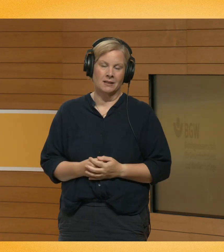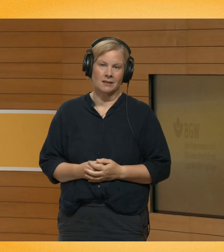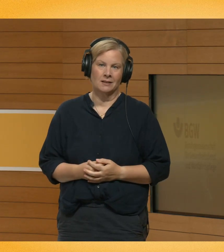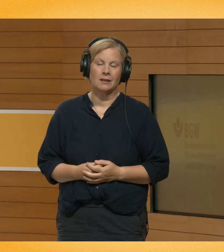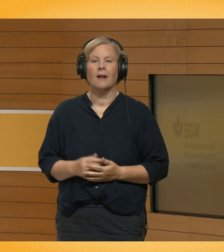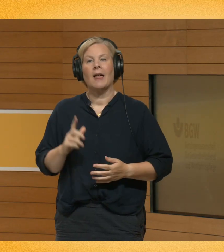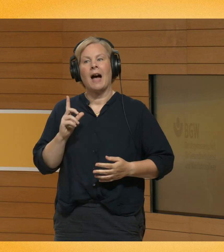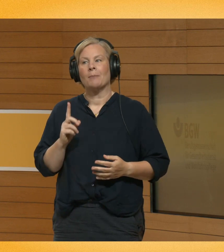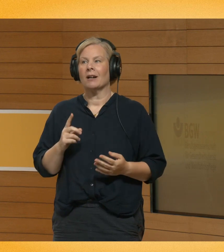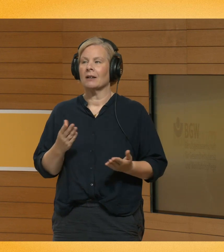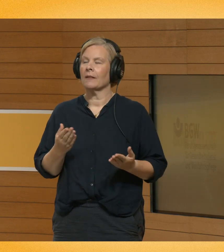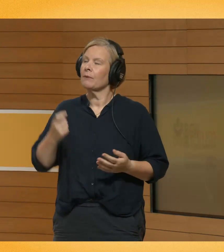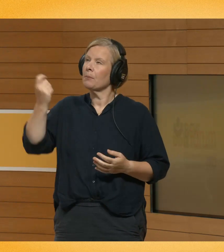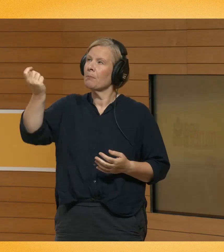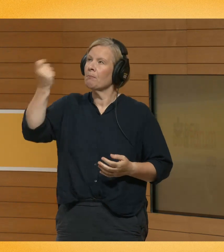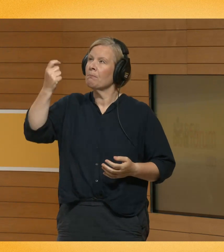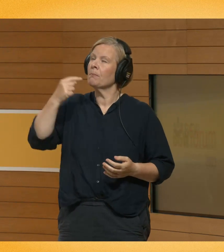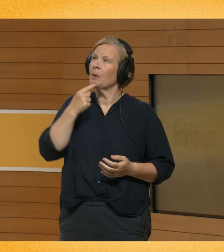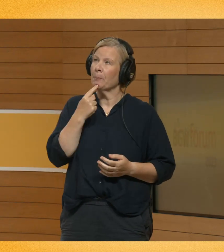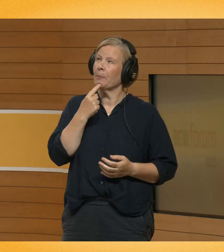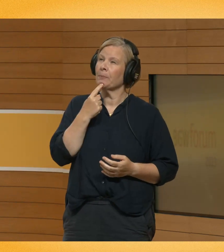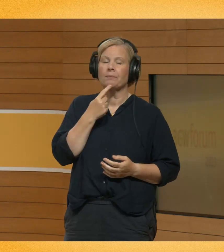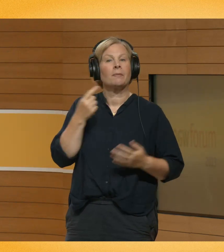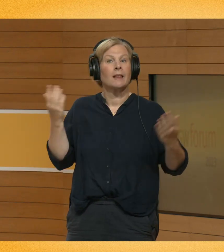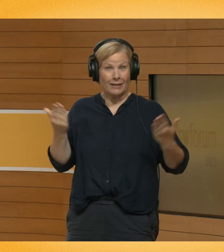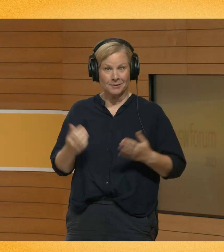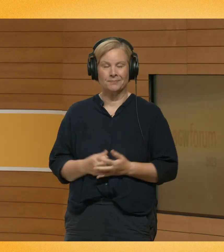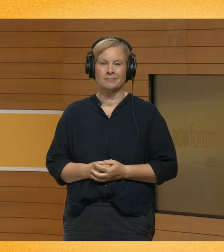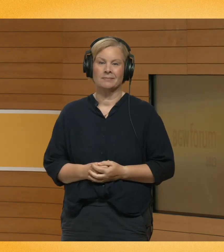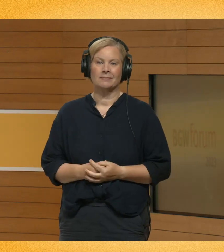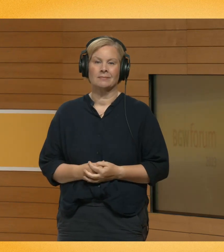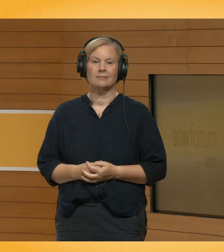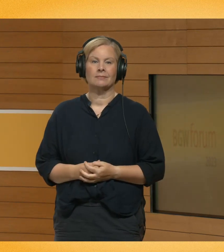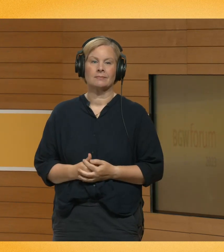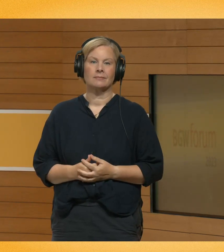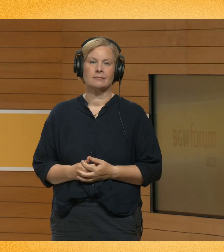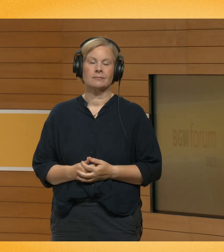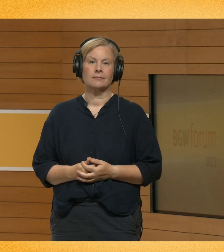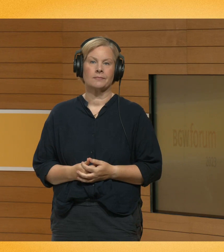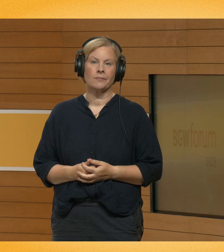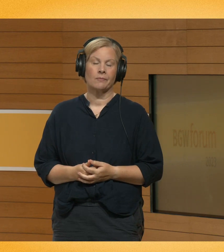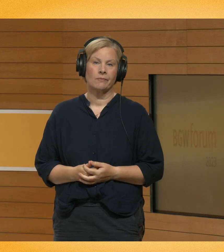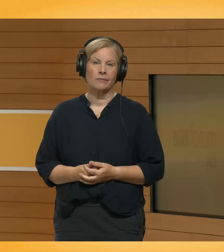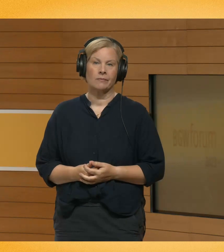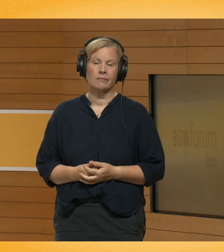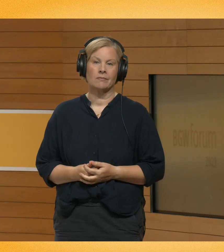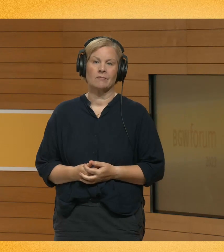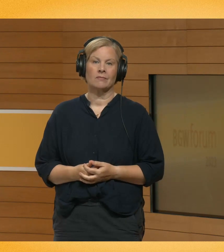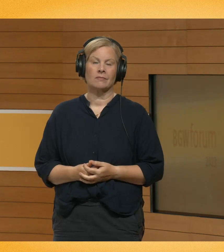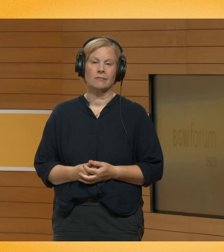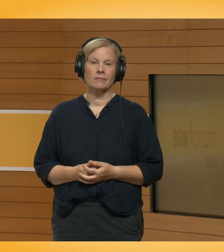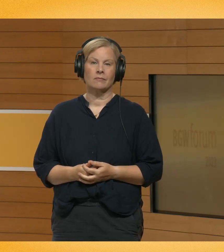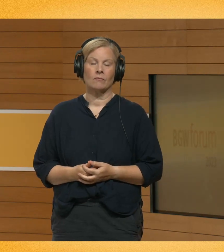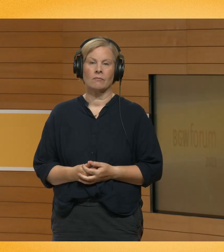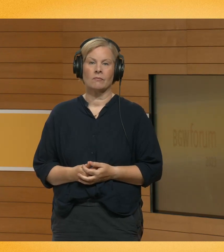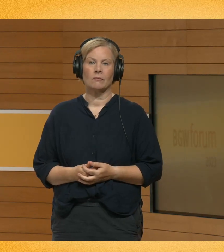described by the presenter herself at the Magnet for Europe conference, where